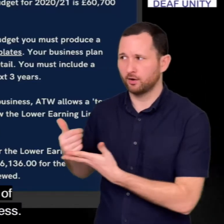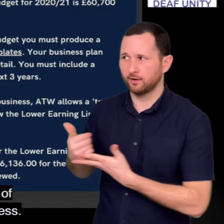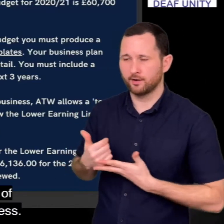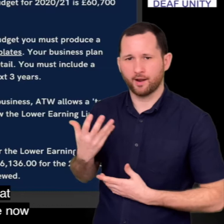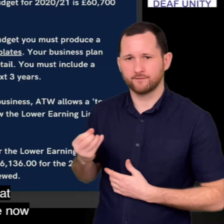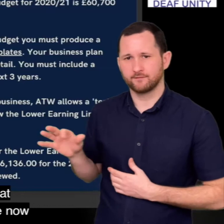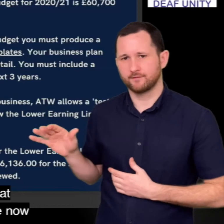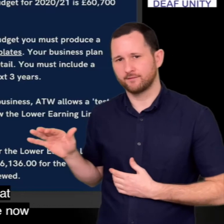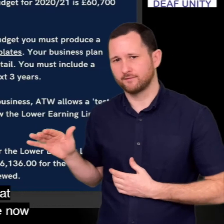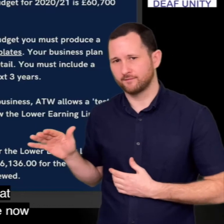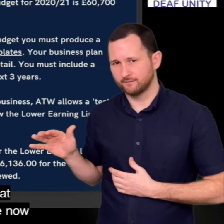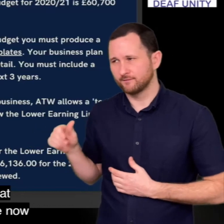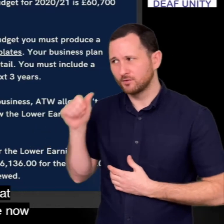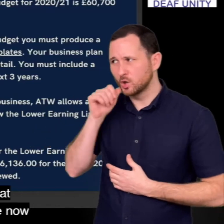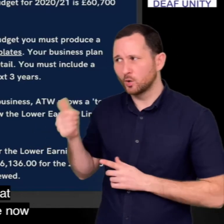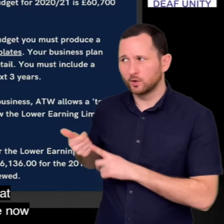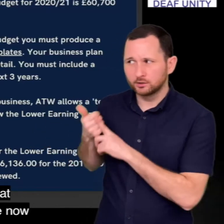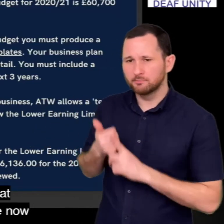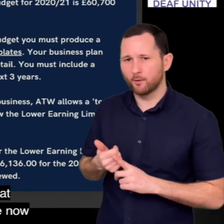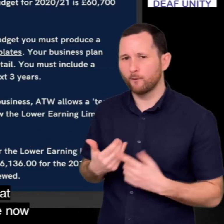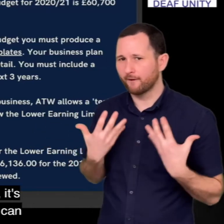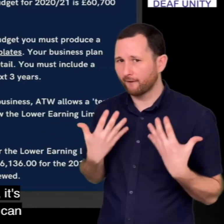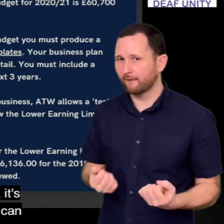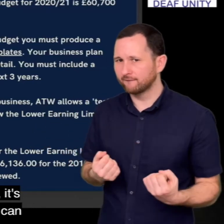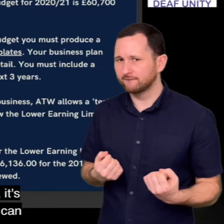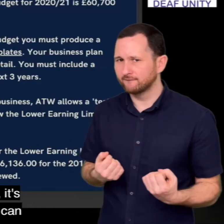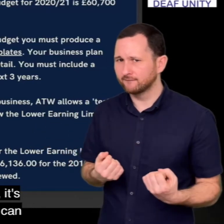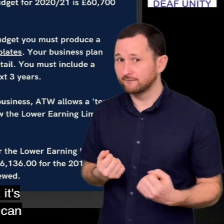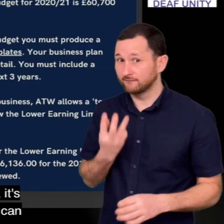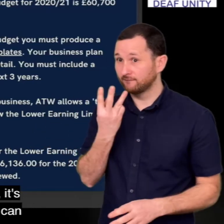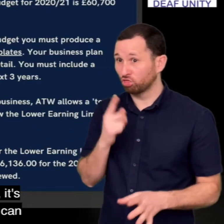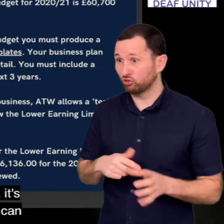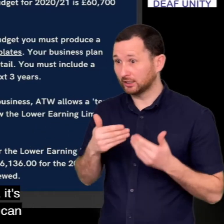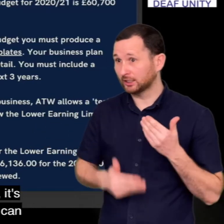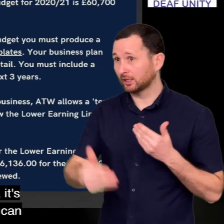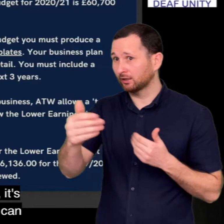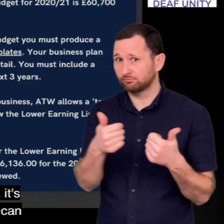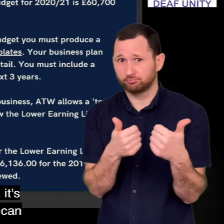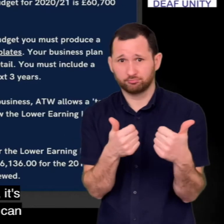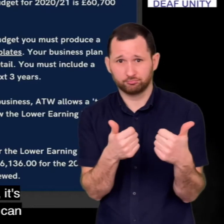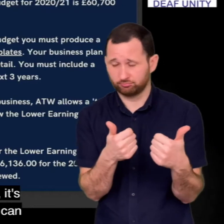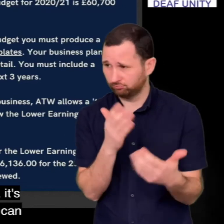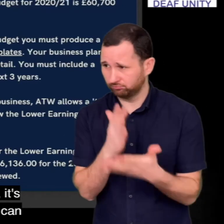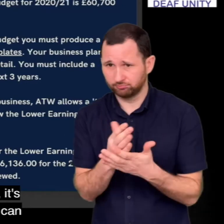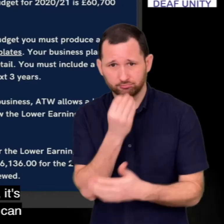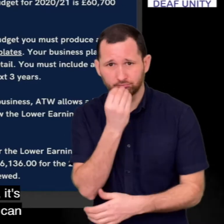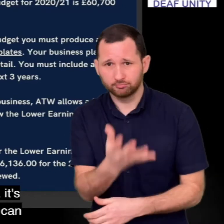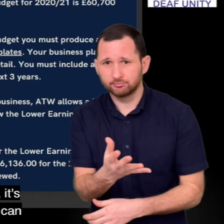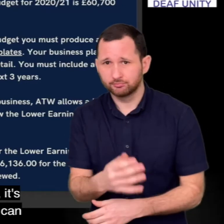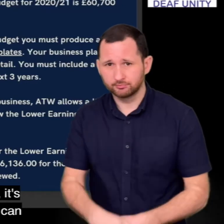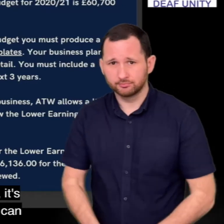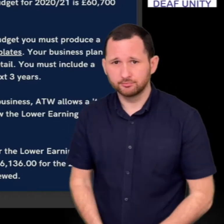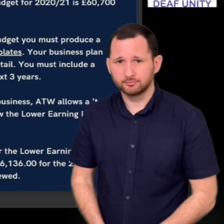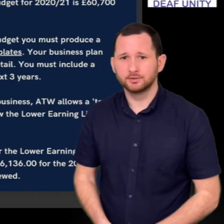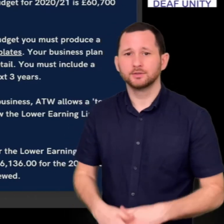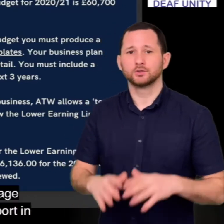business, and you know that that support is locked in place now for 3 years. It's it's very, very good